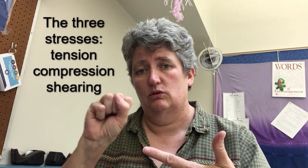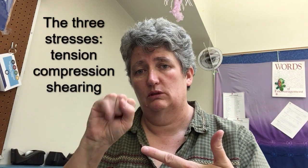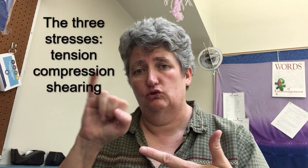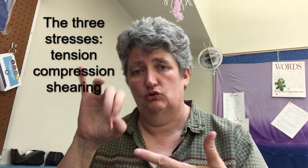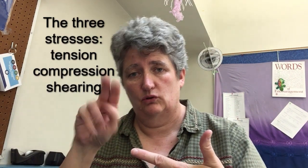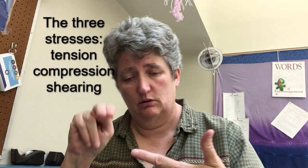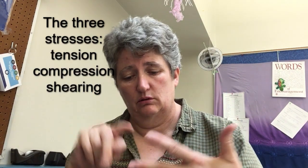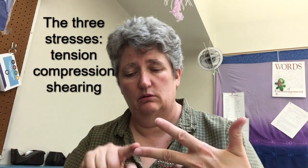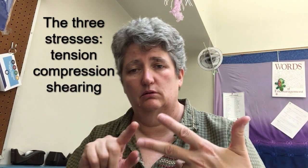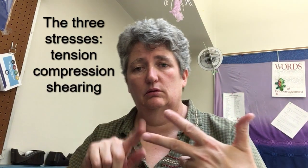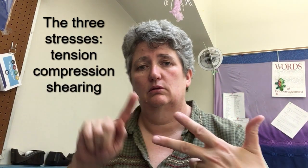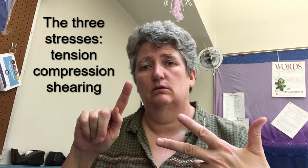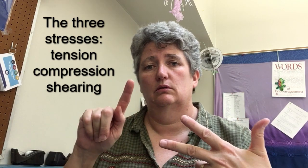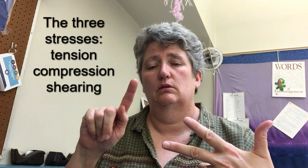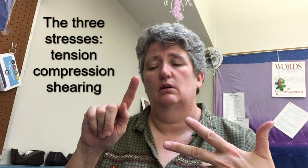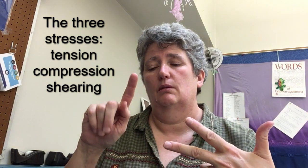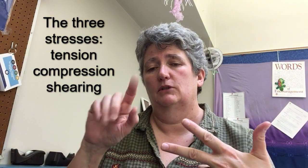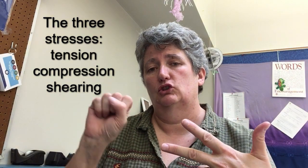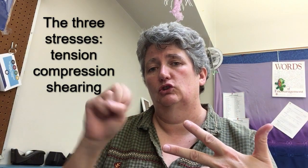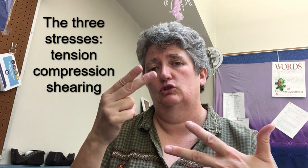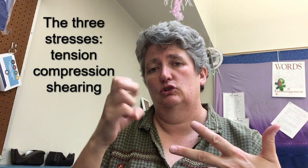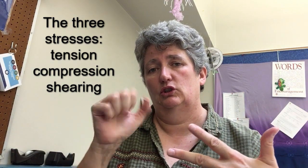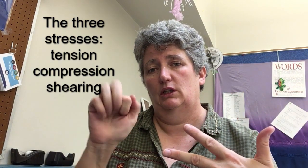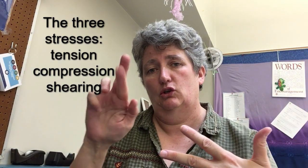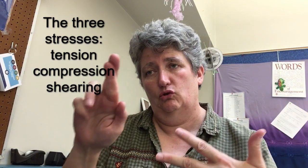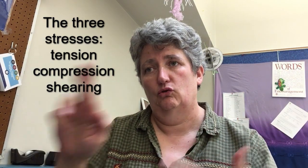Those three: tension, compression, and shearing.